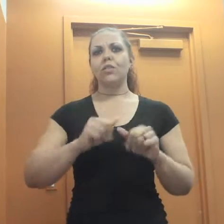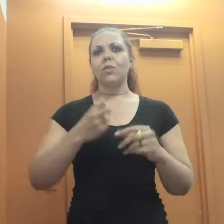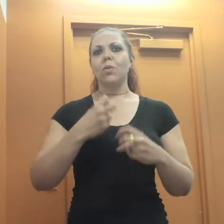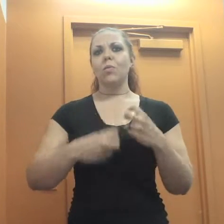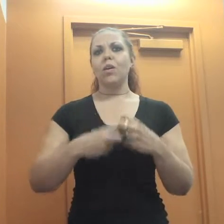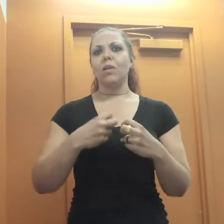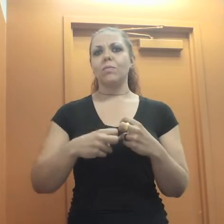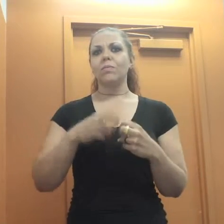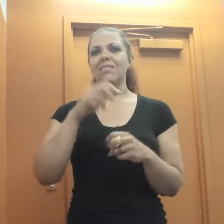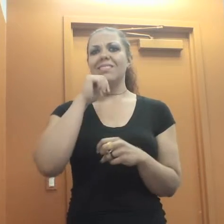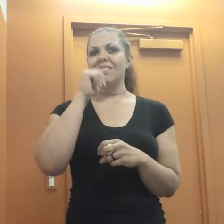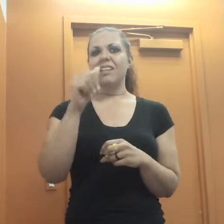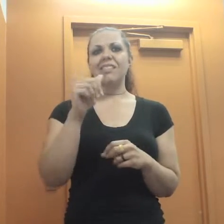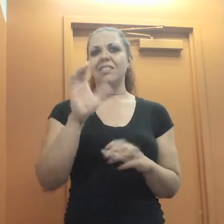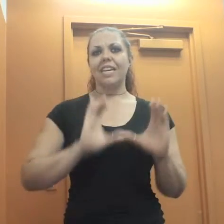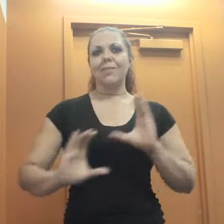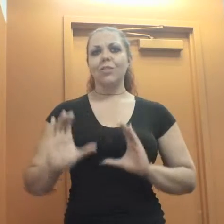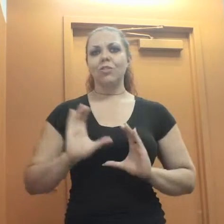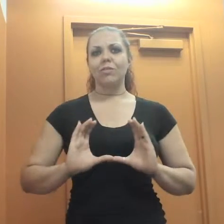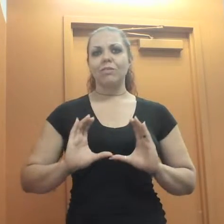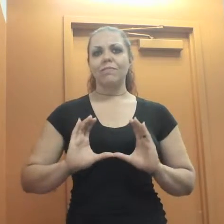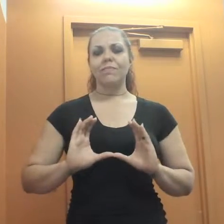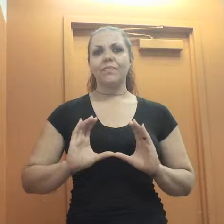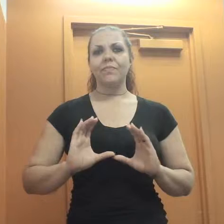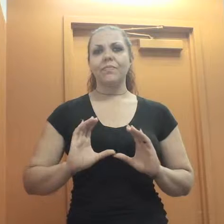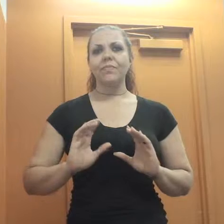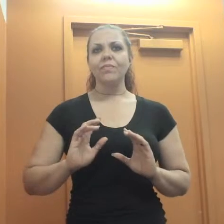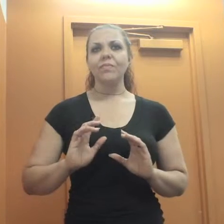chemistry problem. We said that K would equal 10.5.